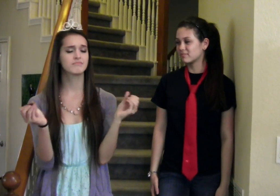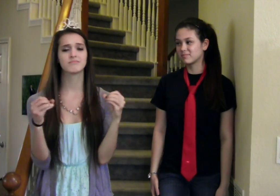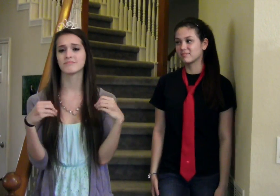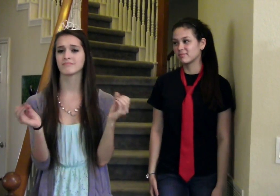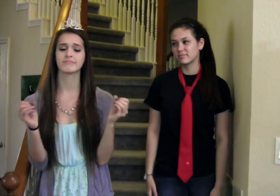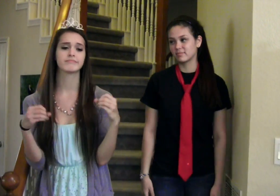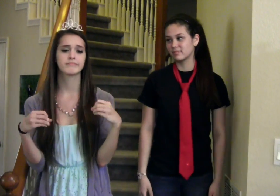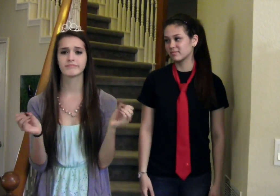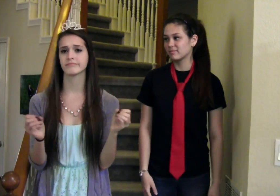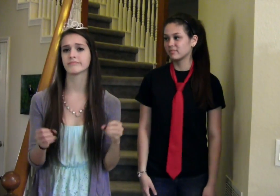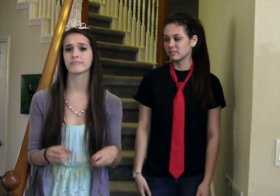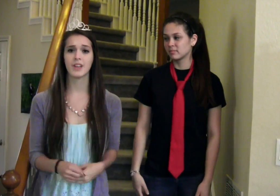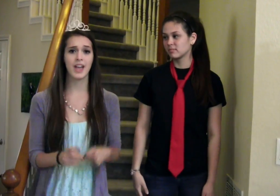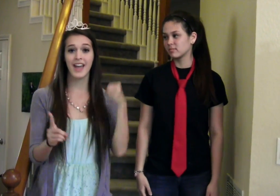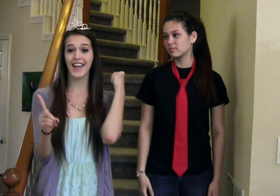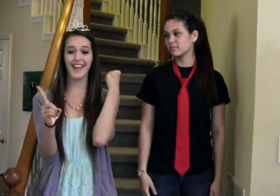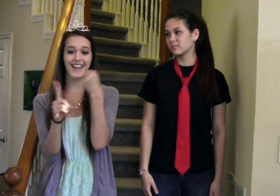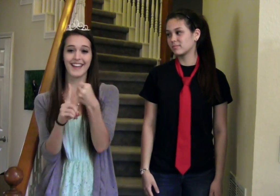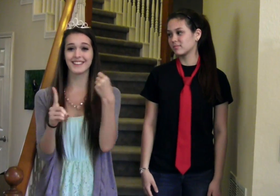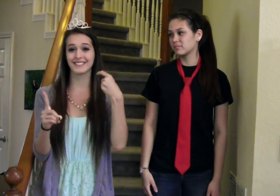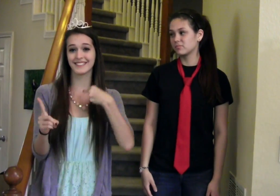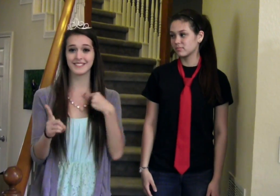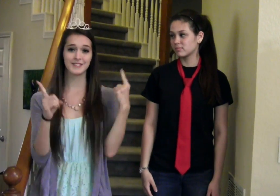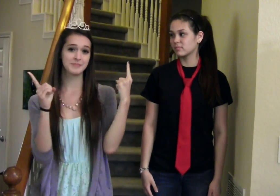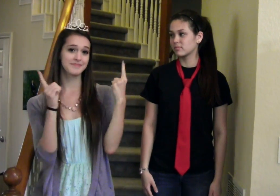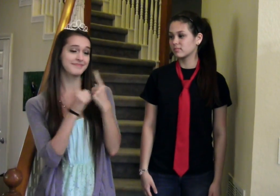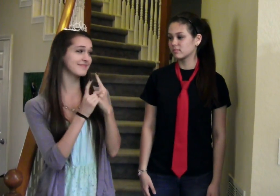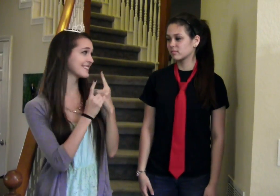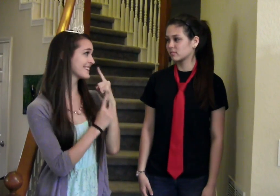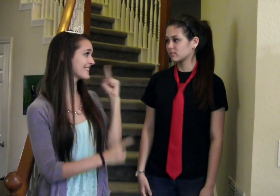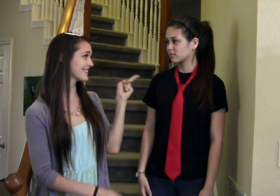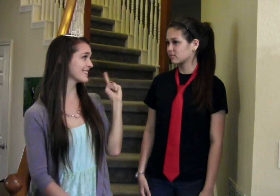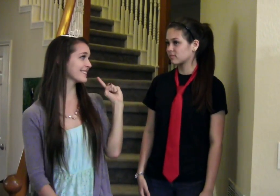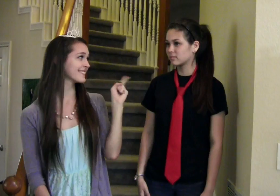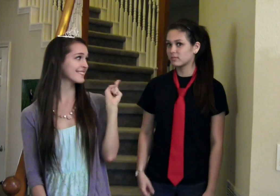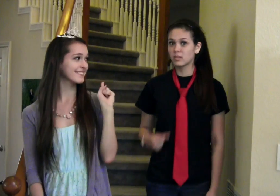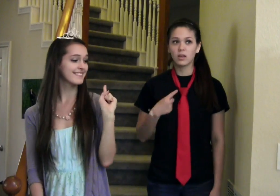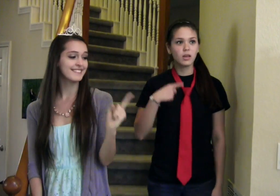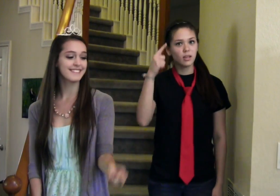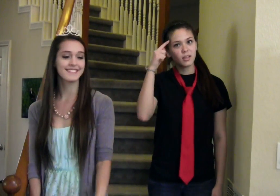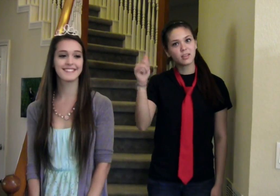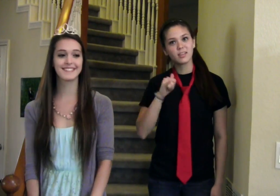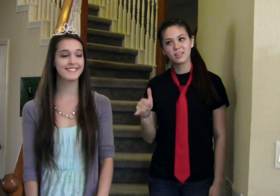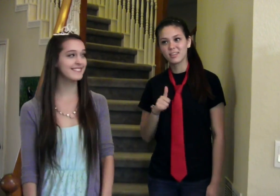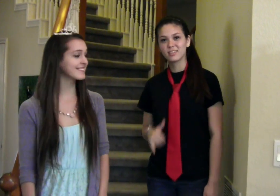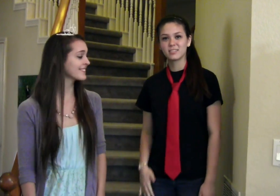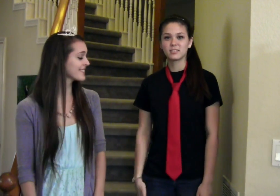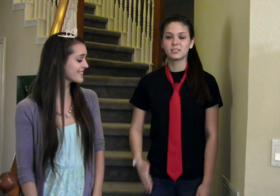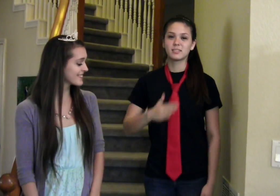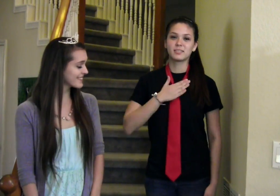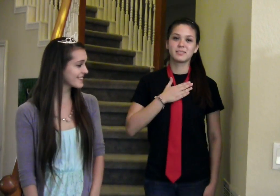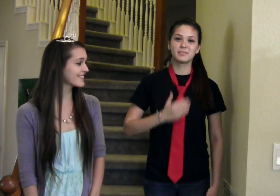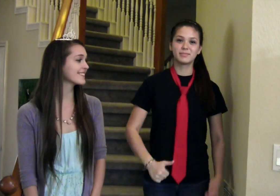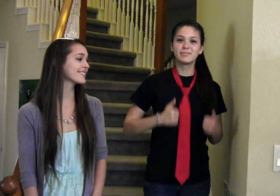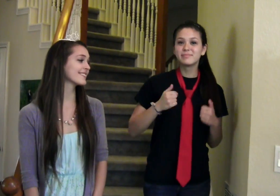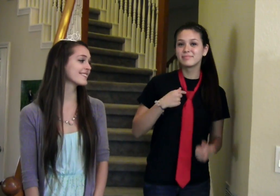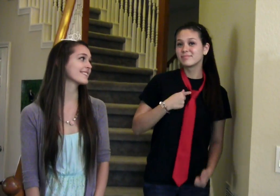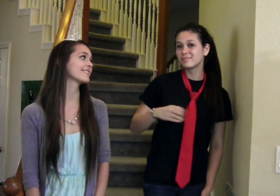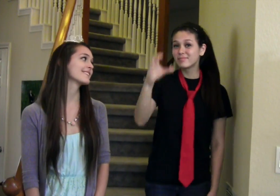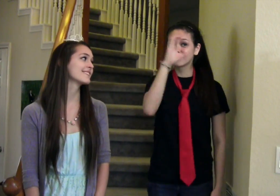my face, and then suddenly I bump into you. I was thinking the same thing, because like, I've been searching